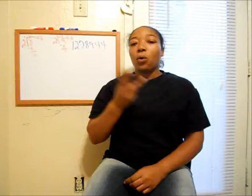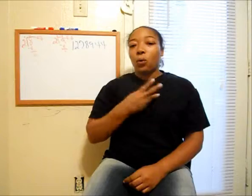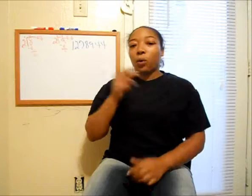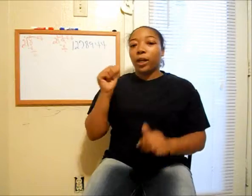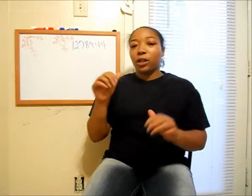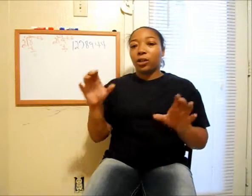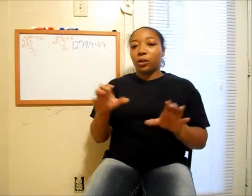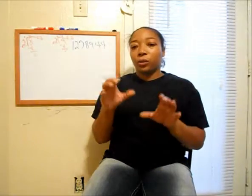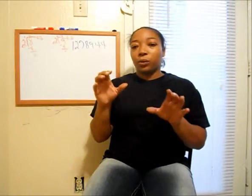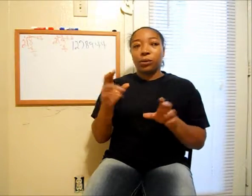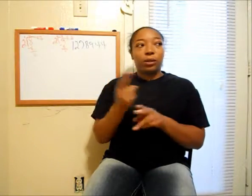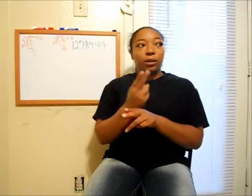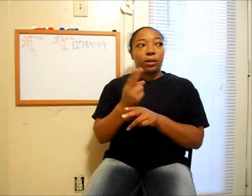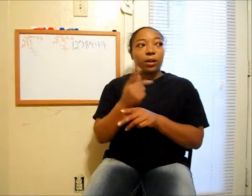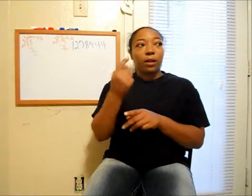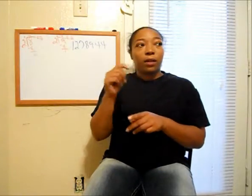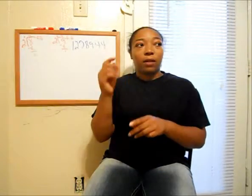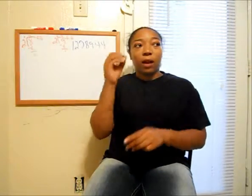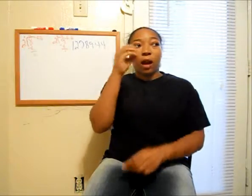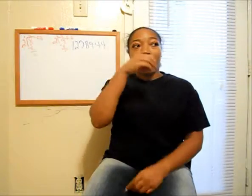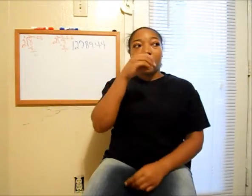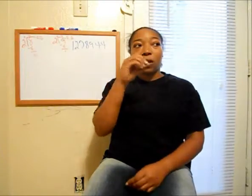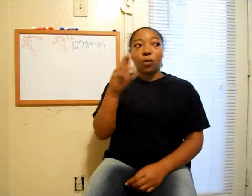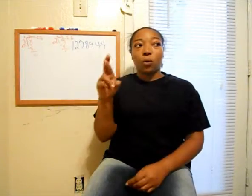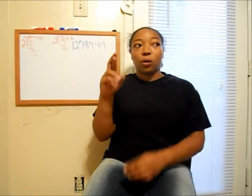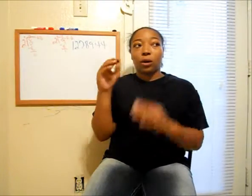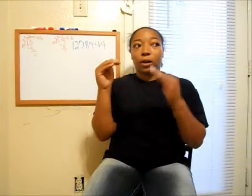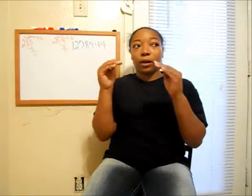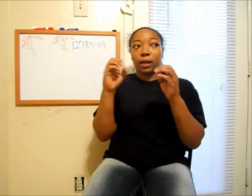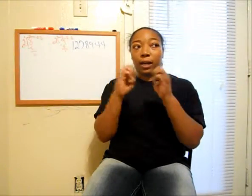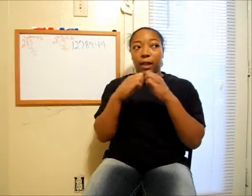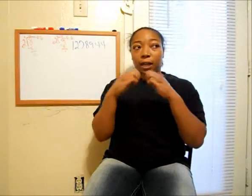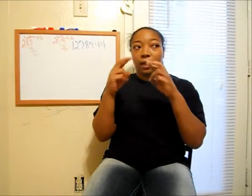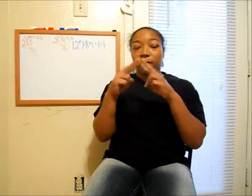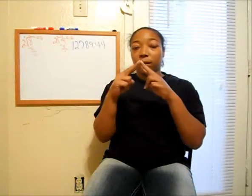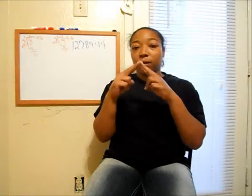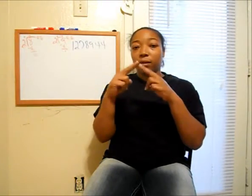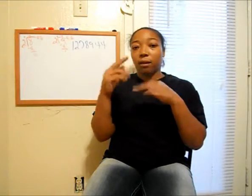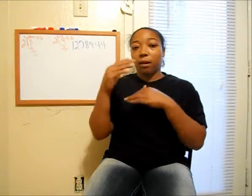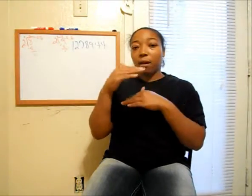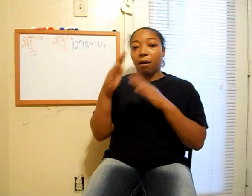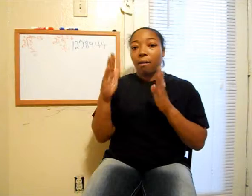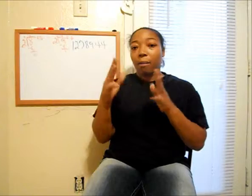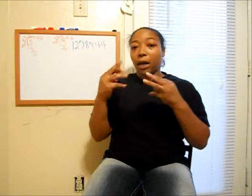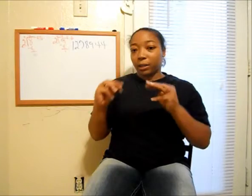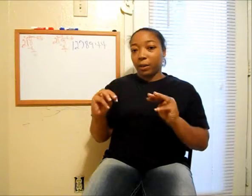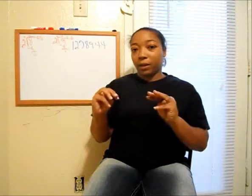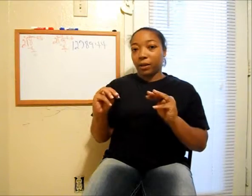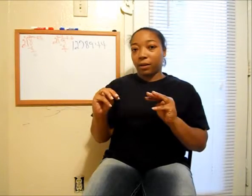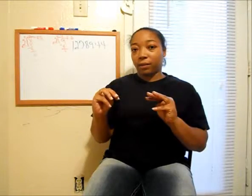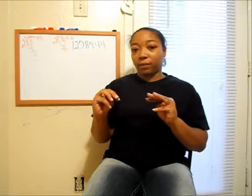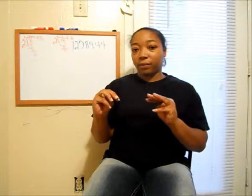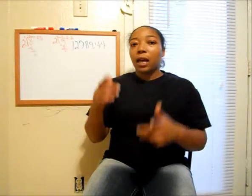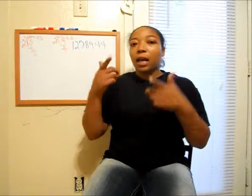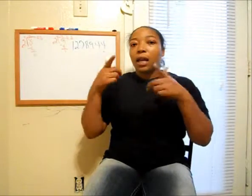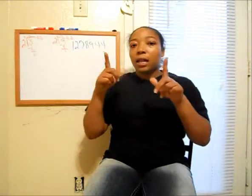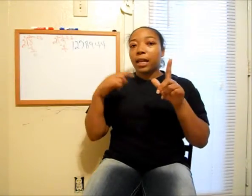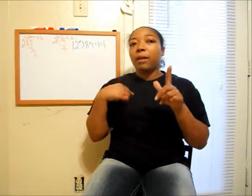We can use the odd or even box method. Let